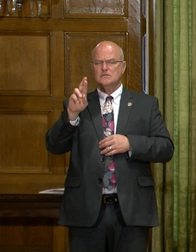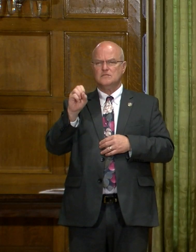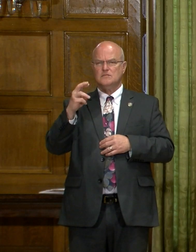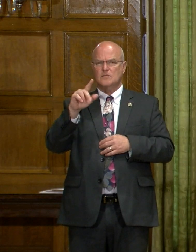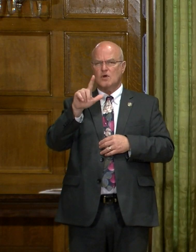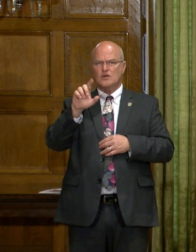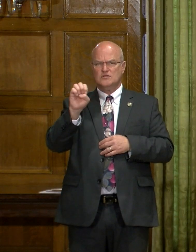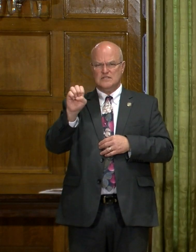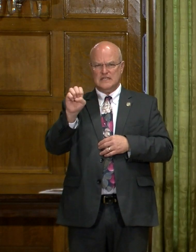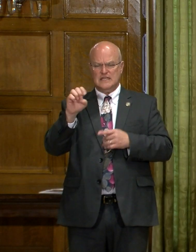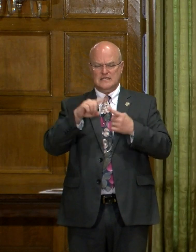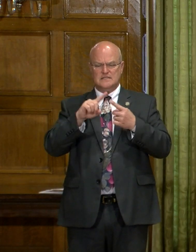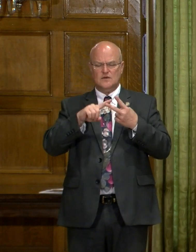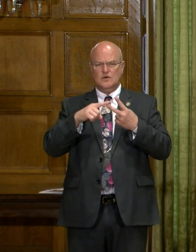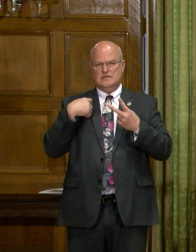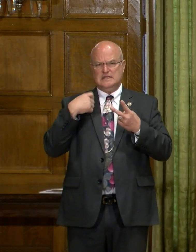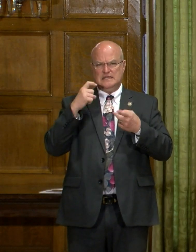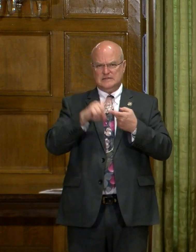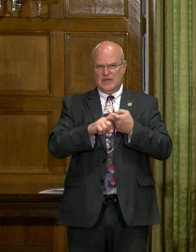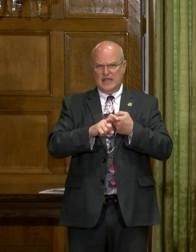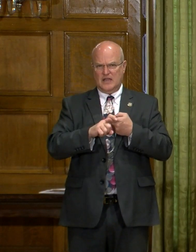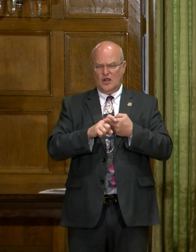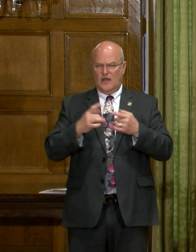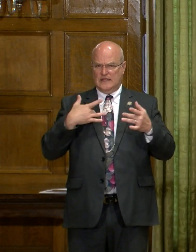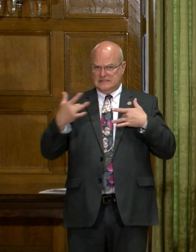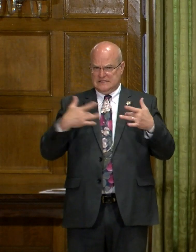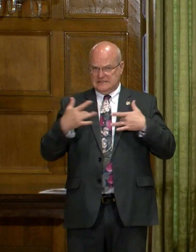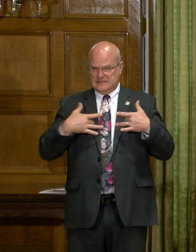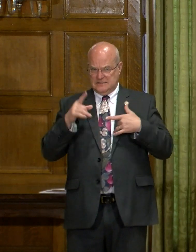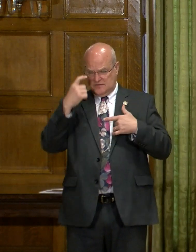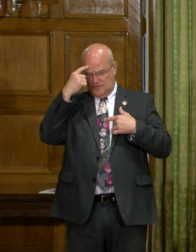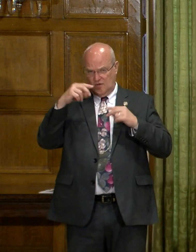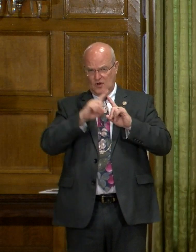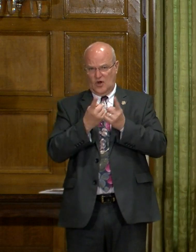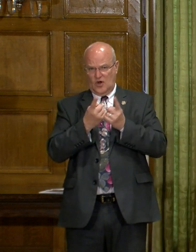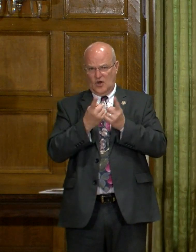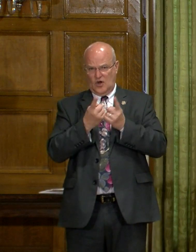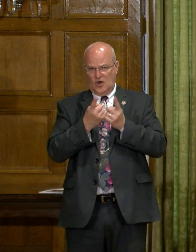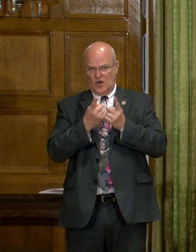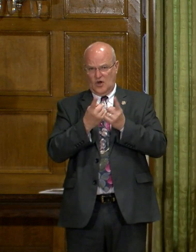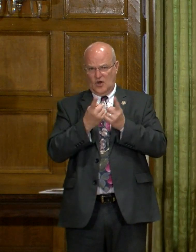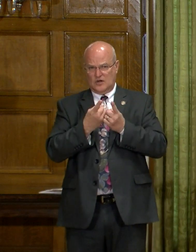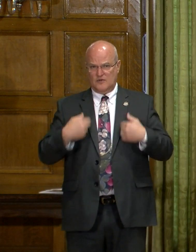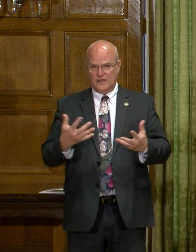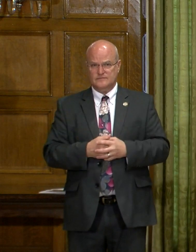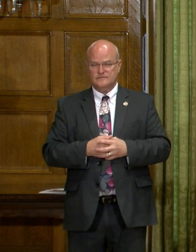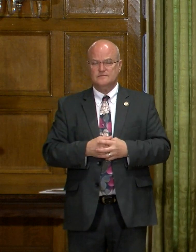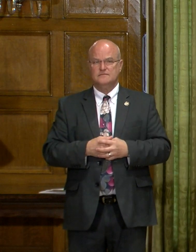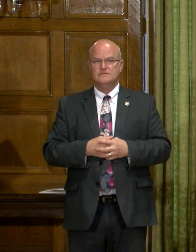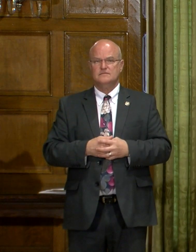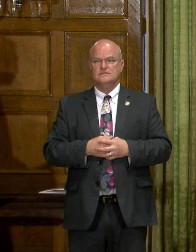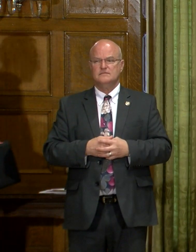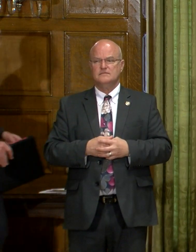Hispanic. Are these particularly concerning to the Arkansas Department of Health? Just